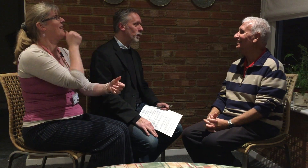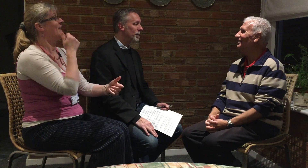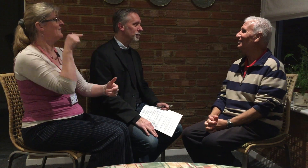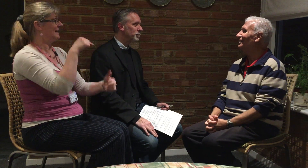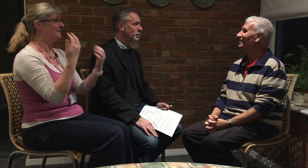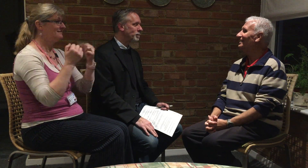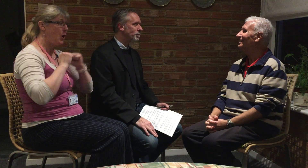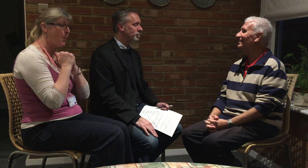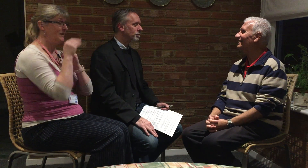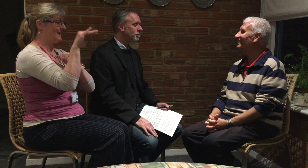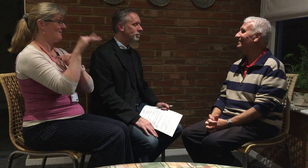weather.